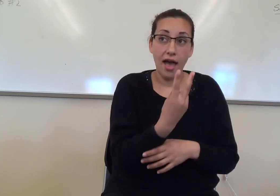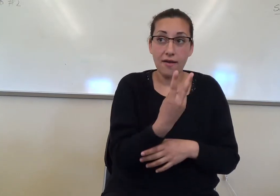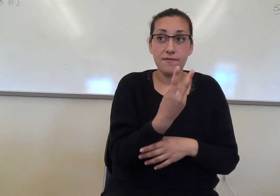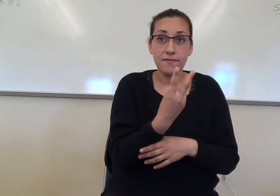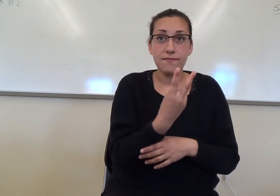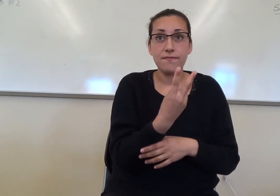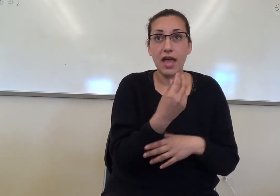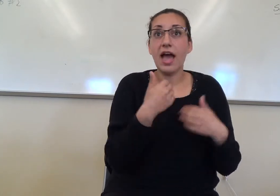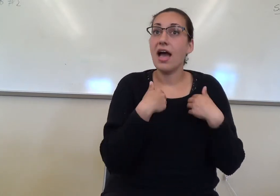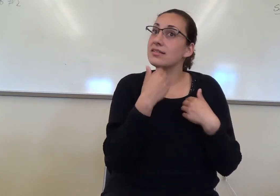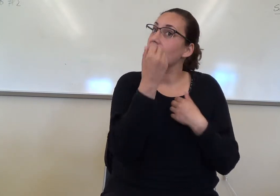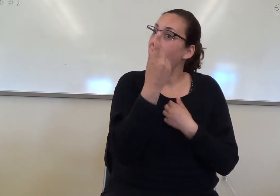part.